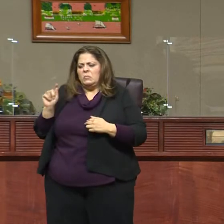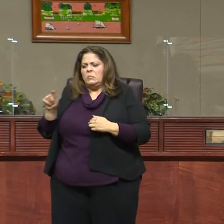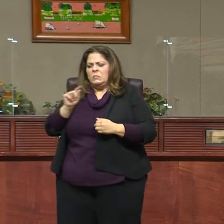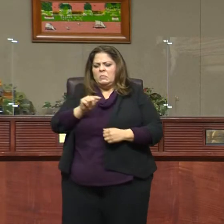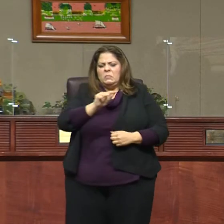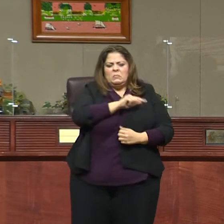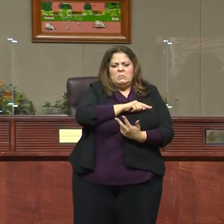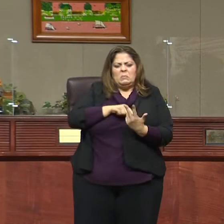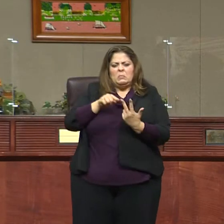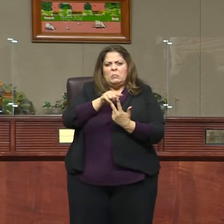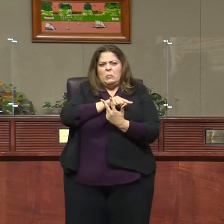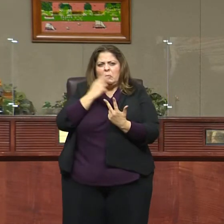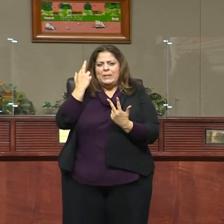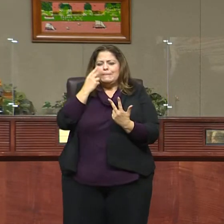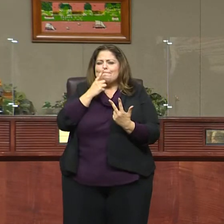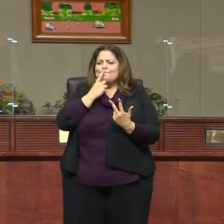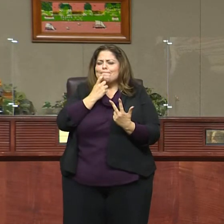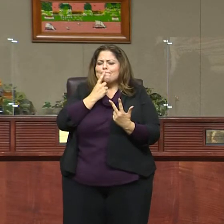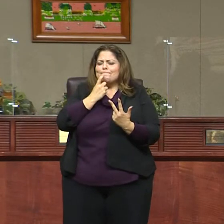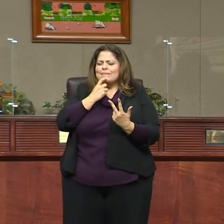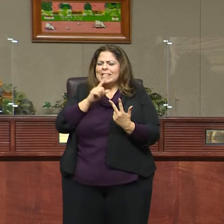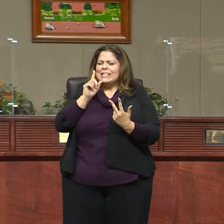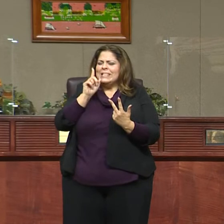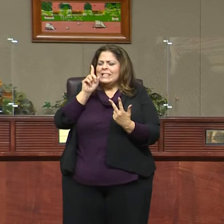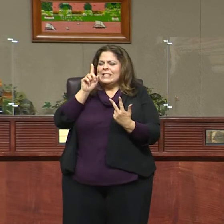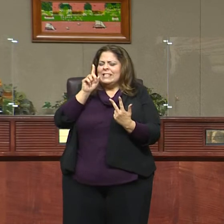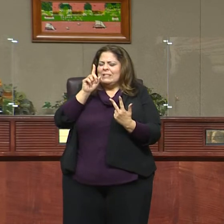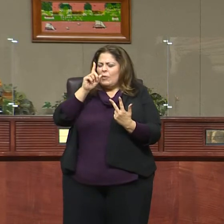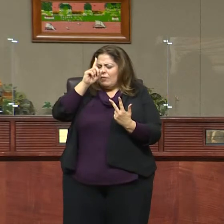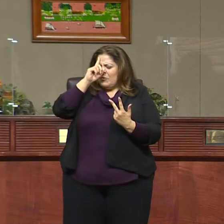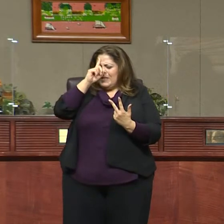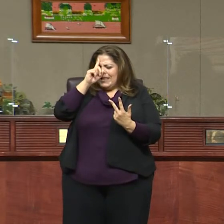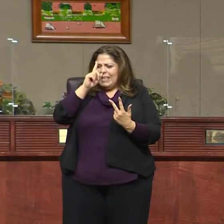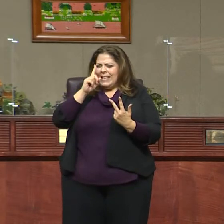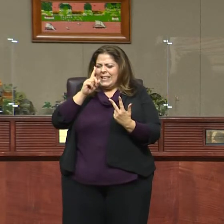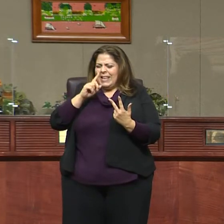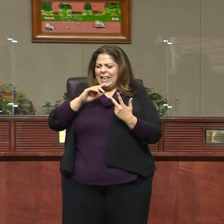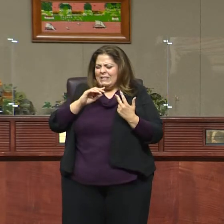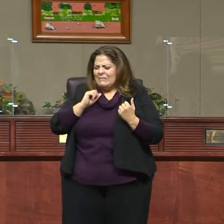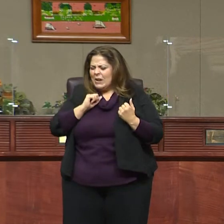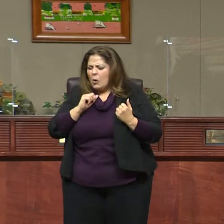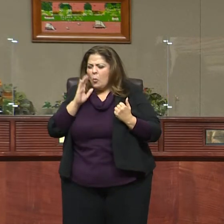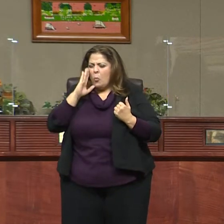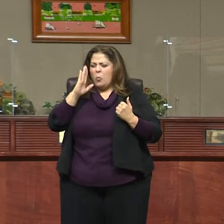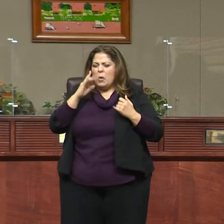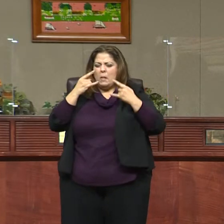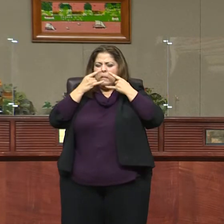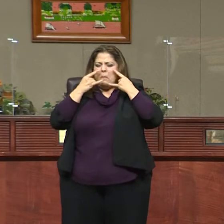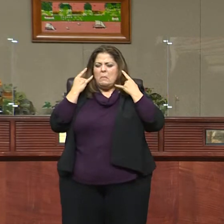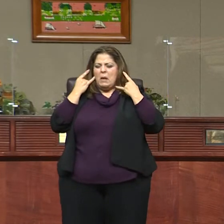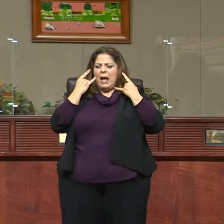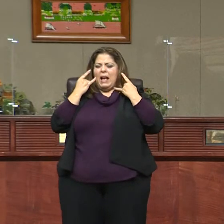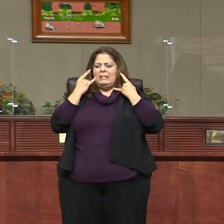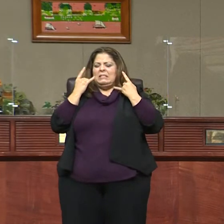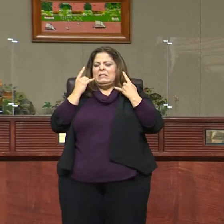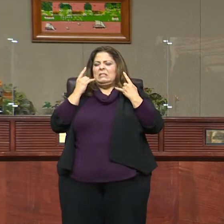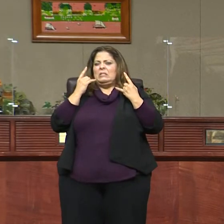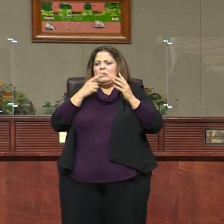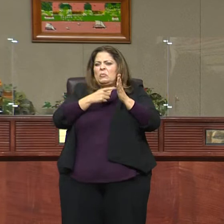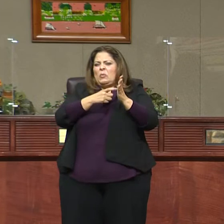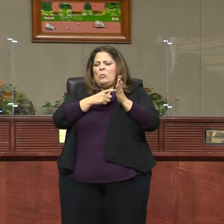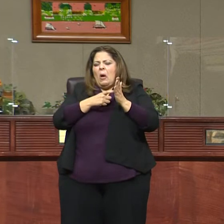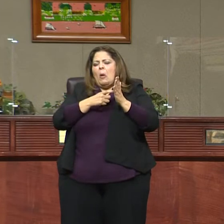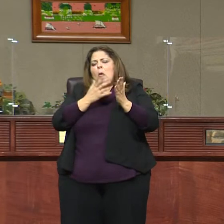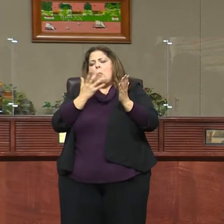to seriously take a look at what that phasing will look like. There's been some research that has been